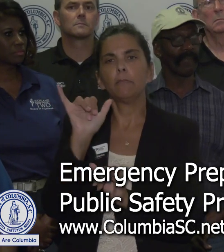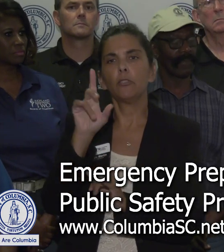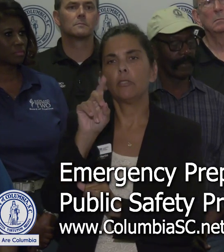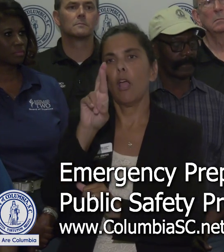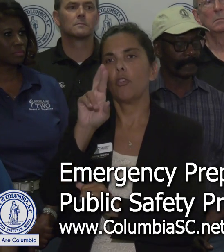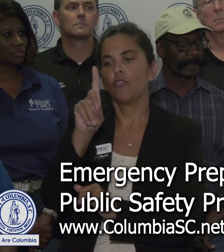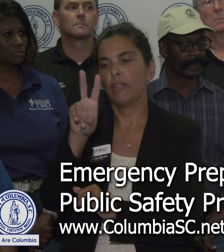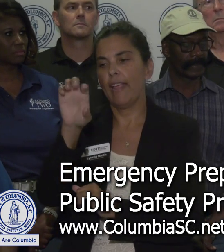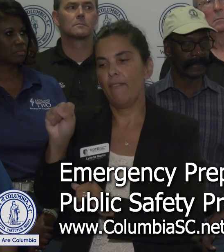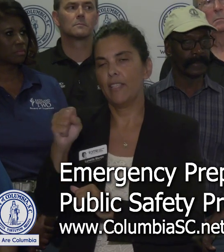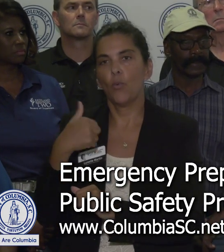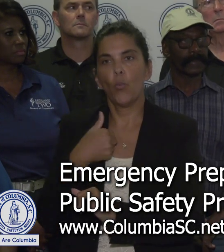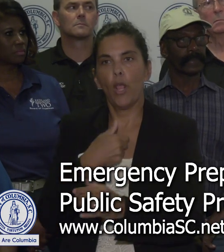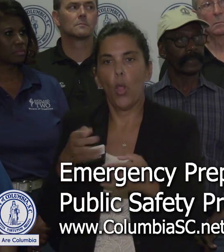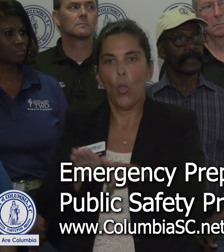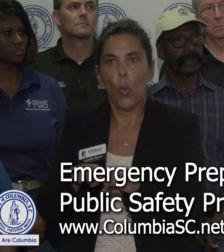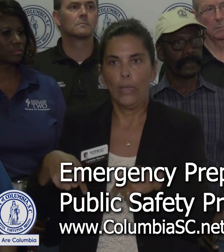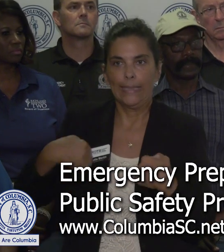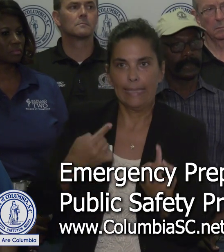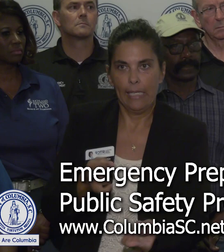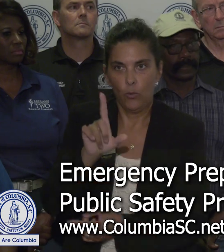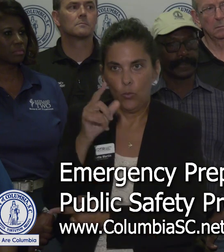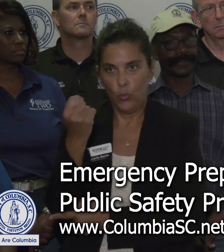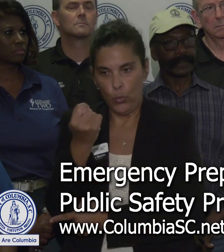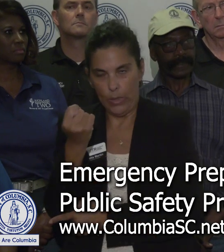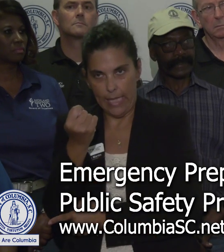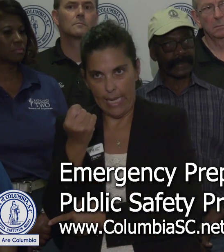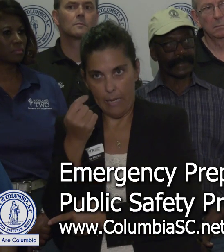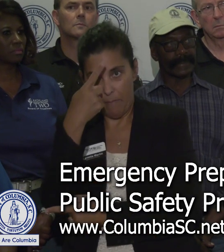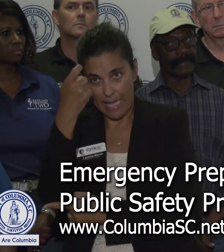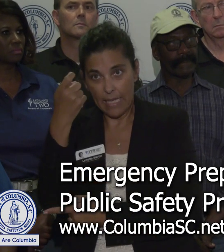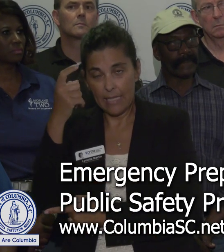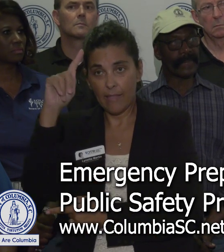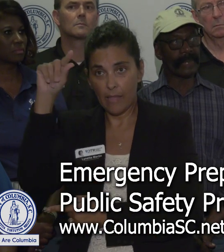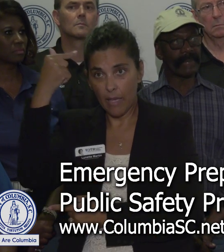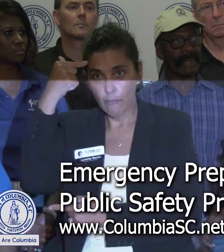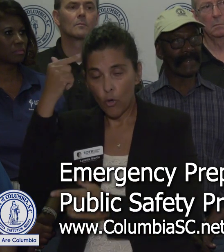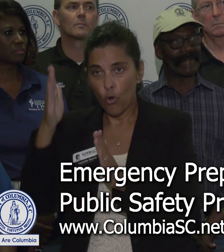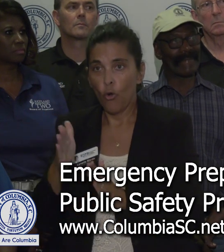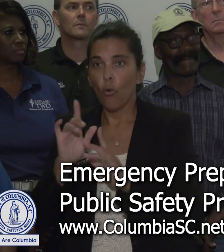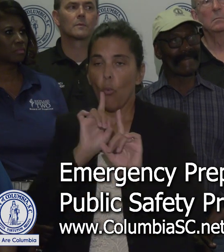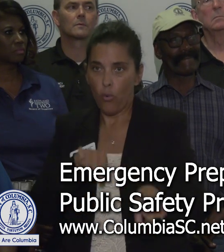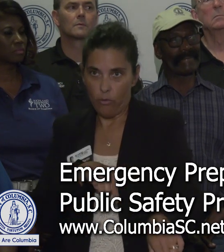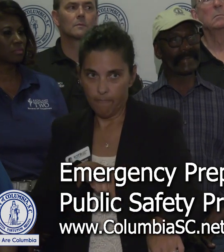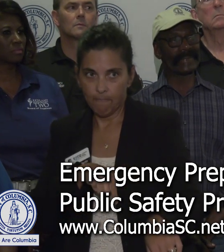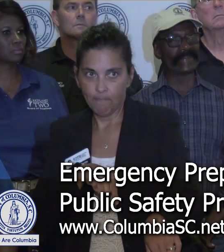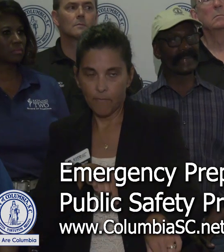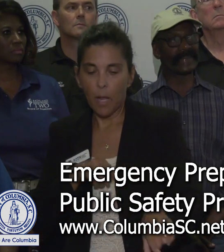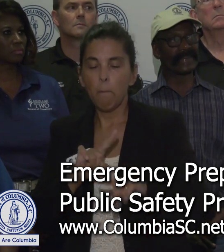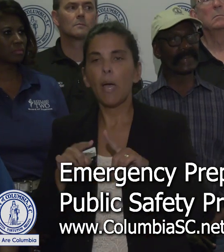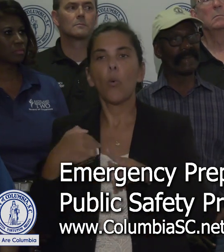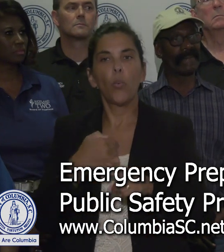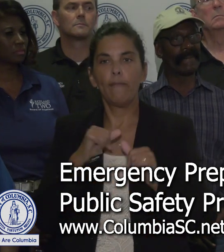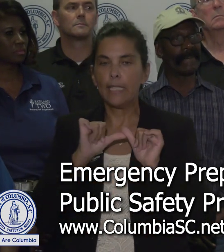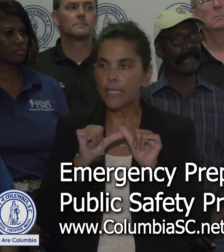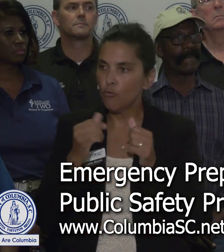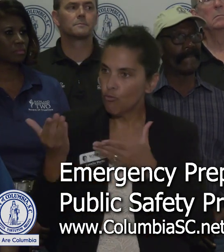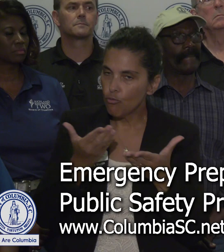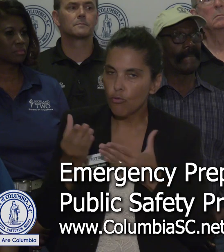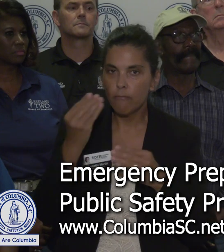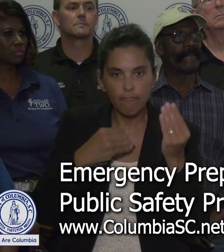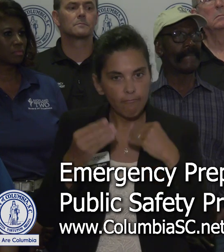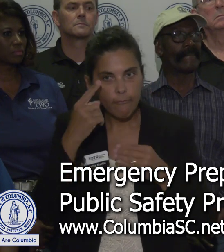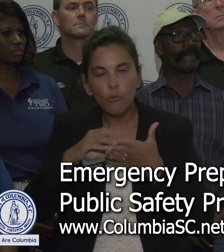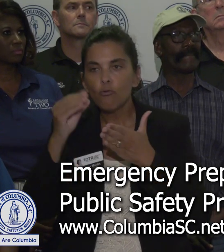been closed since Tuesday on the governor's order. But since that time, we've continued to serve meals for our